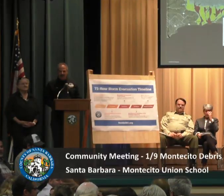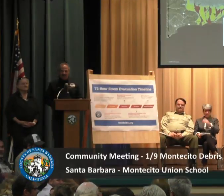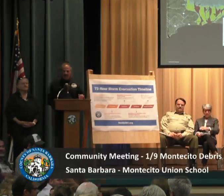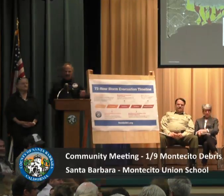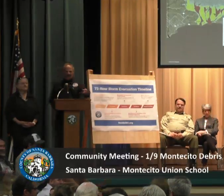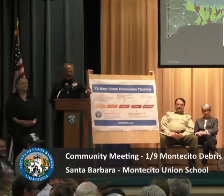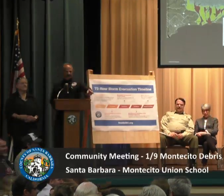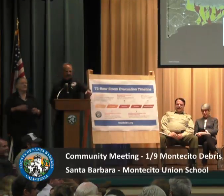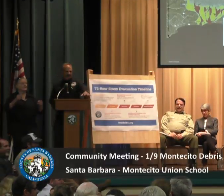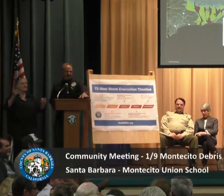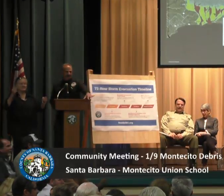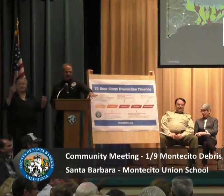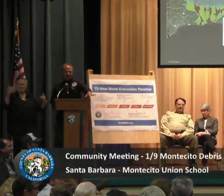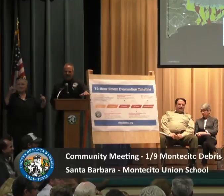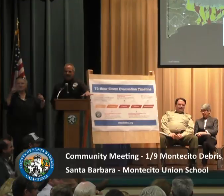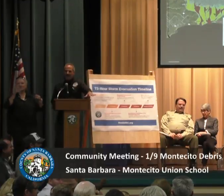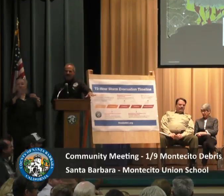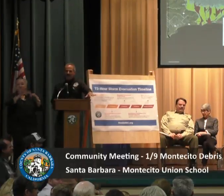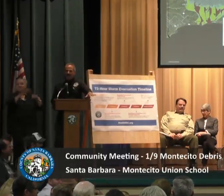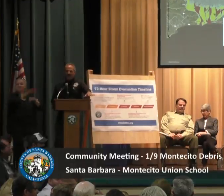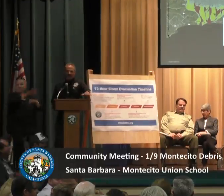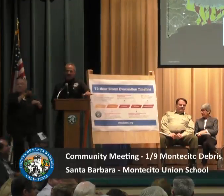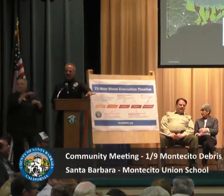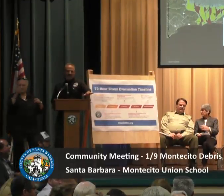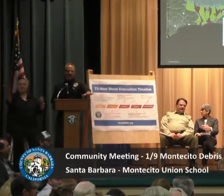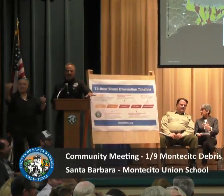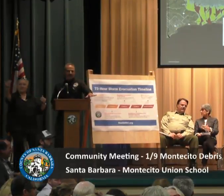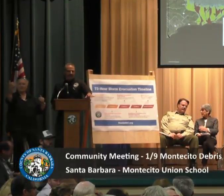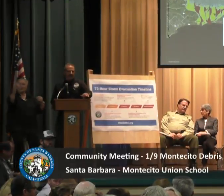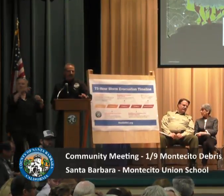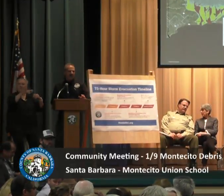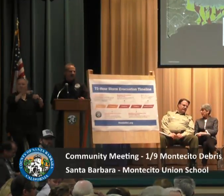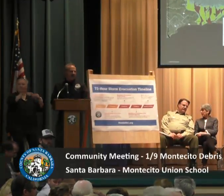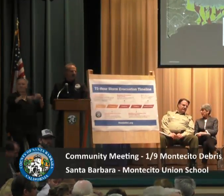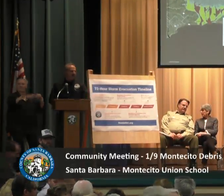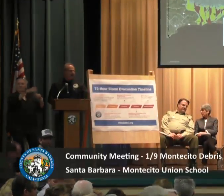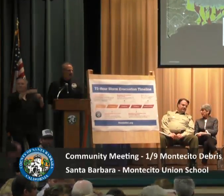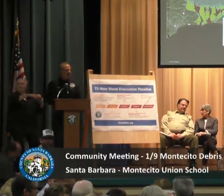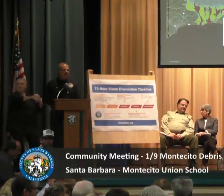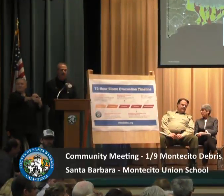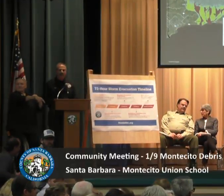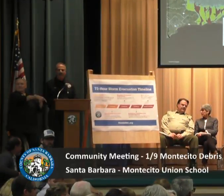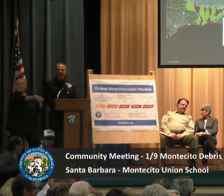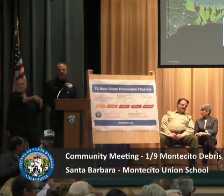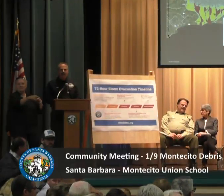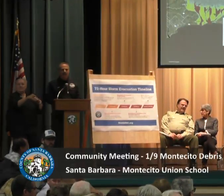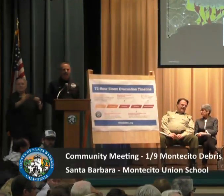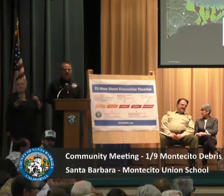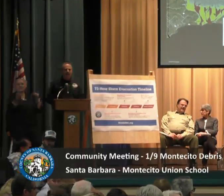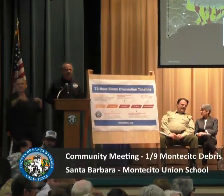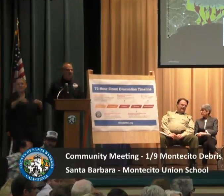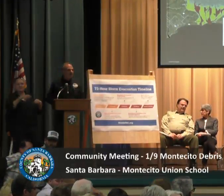And there's certainly still some room up here on the benches. You're welcome to come up here on the bench.